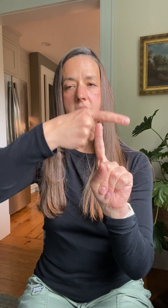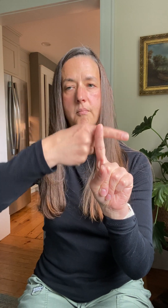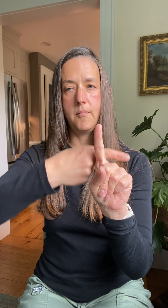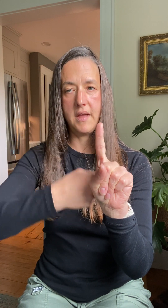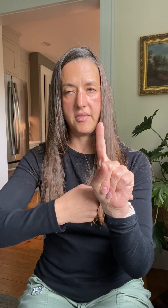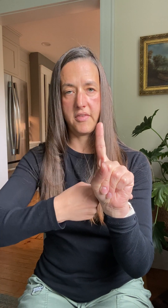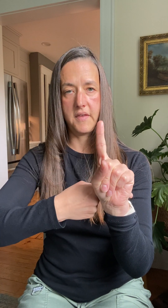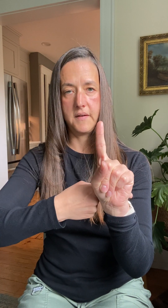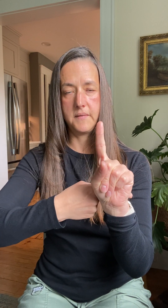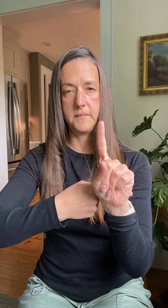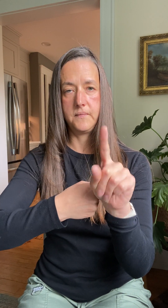Month.